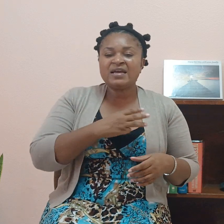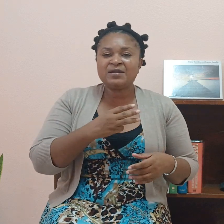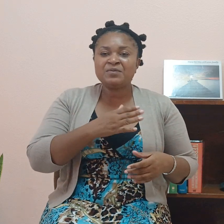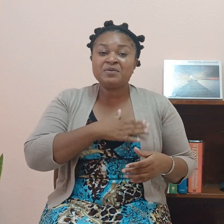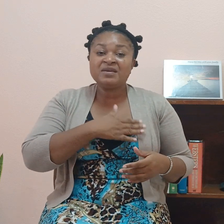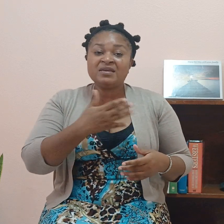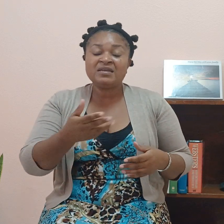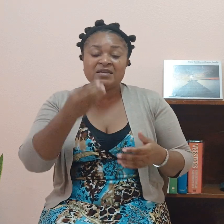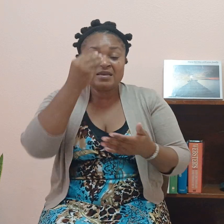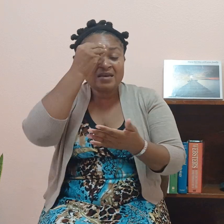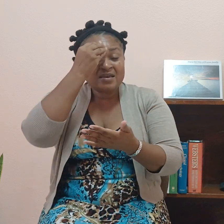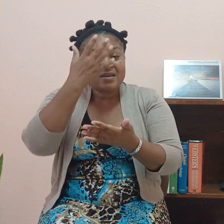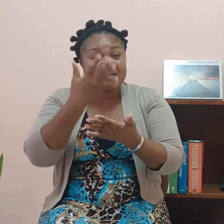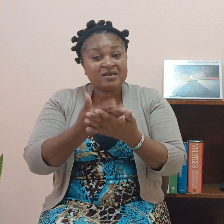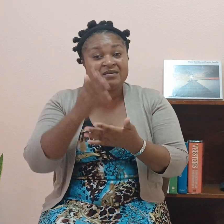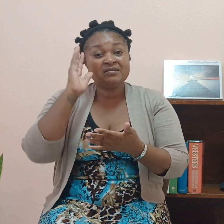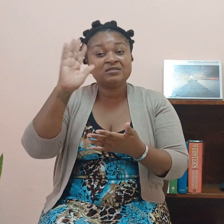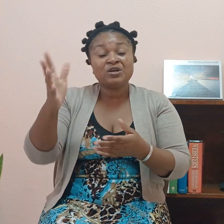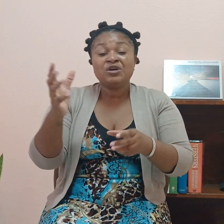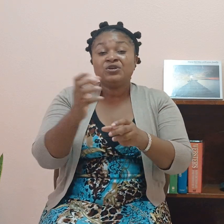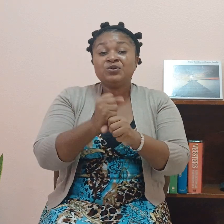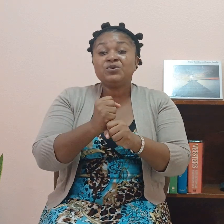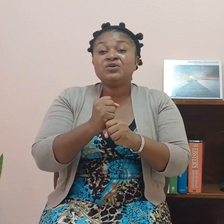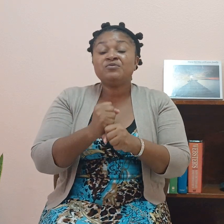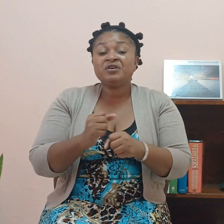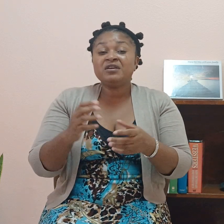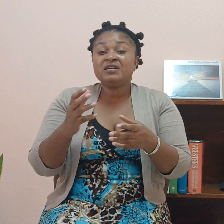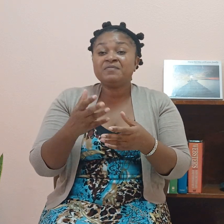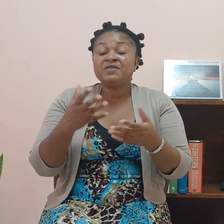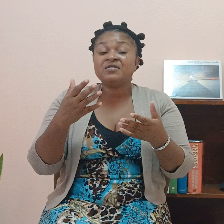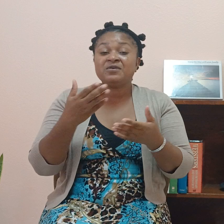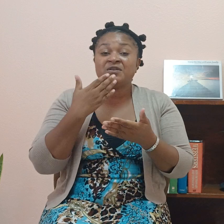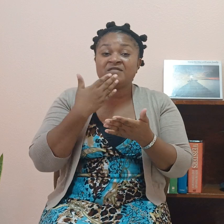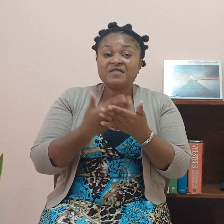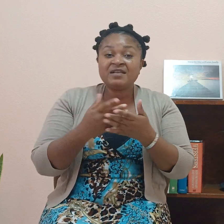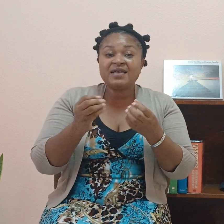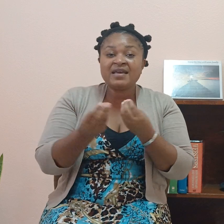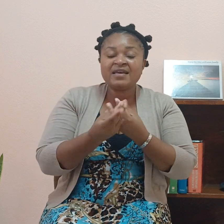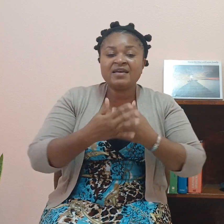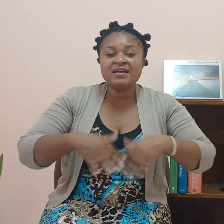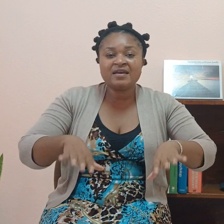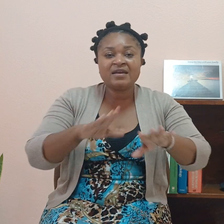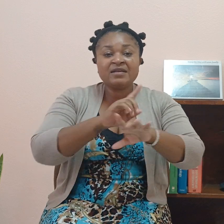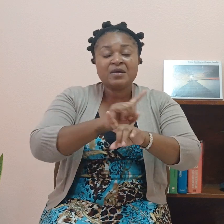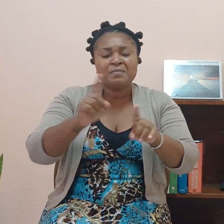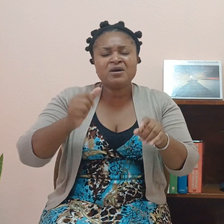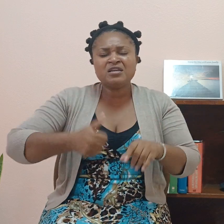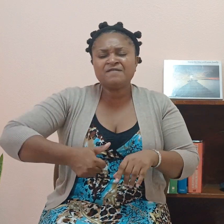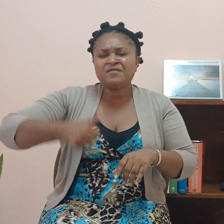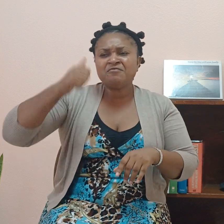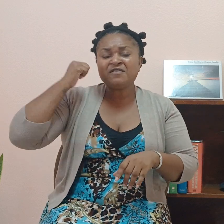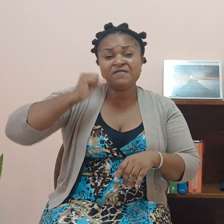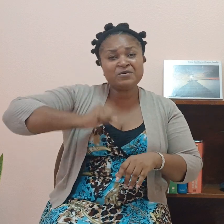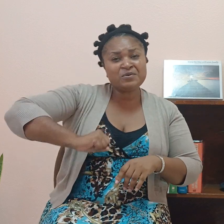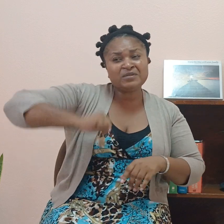and obedient, you will reap the good of the land. But if you refuse